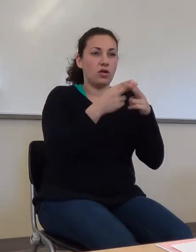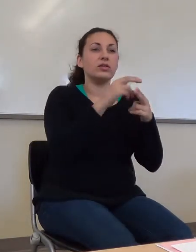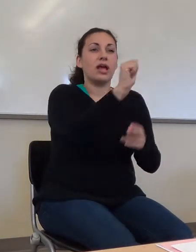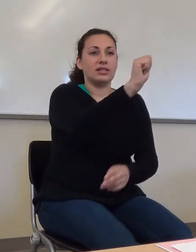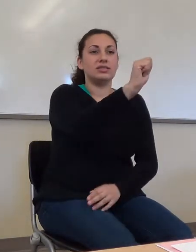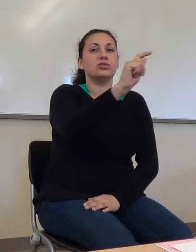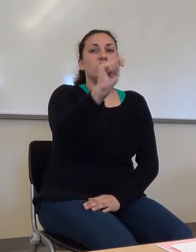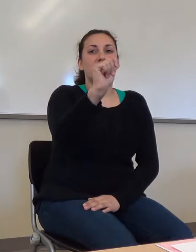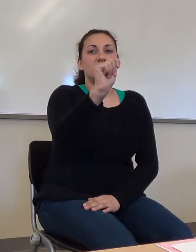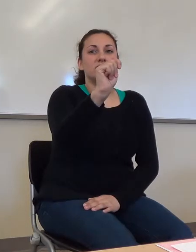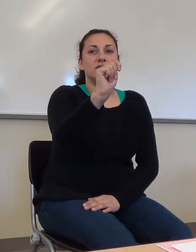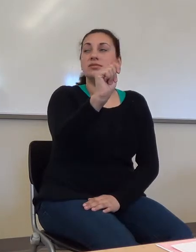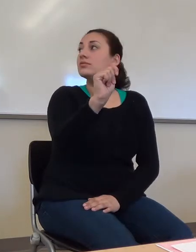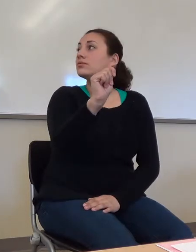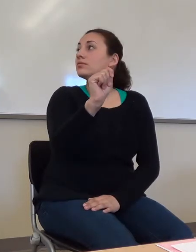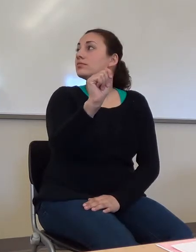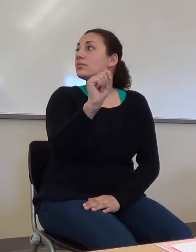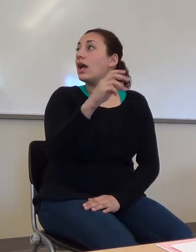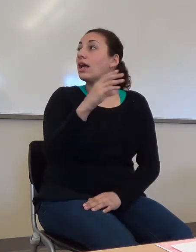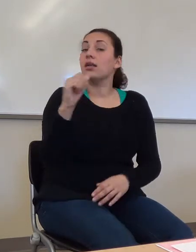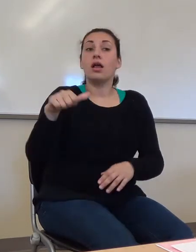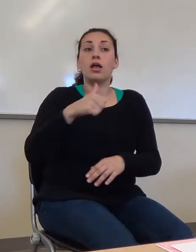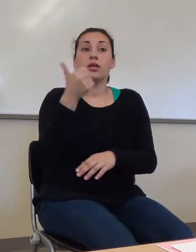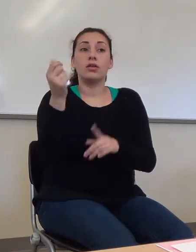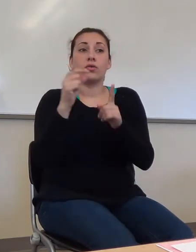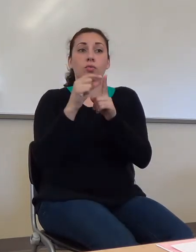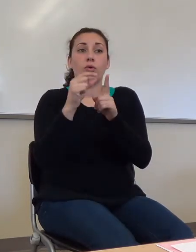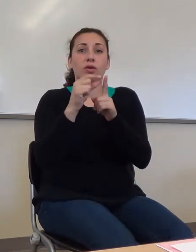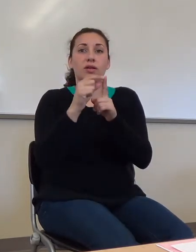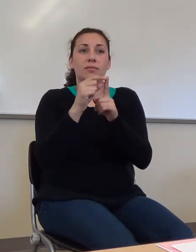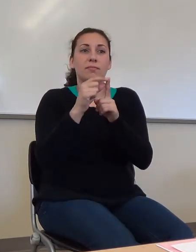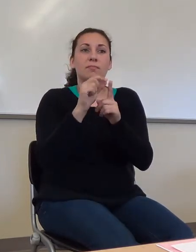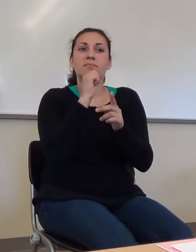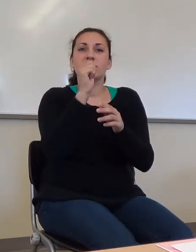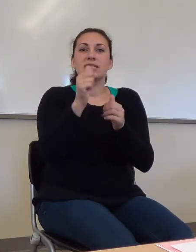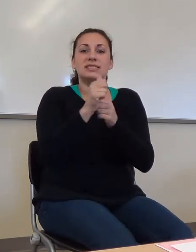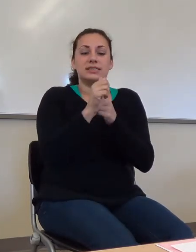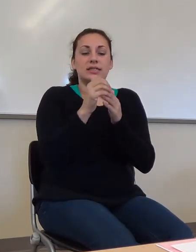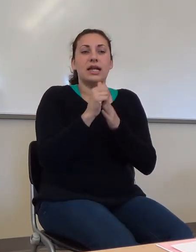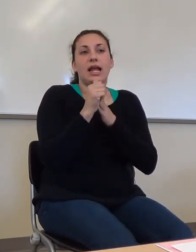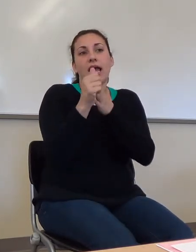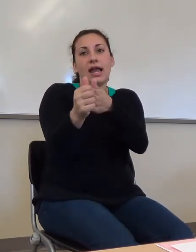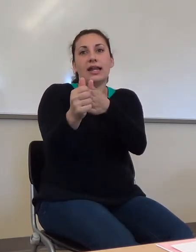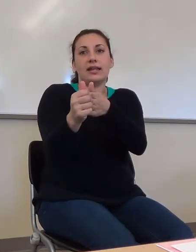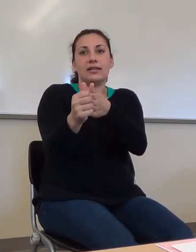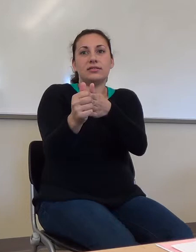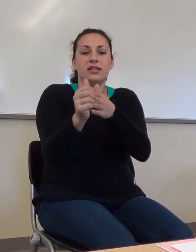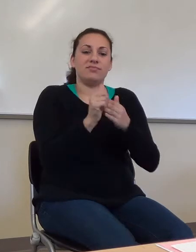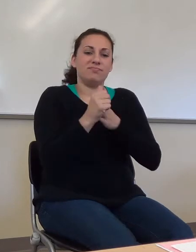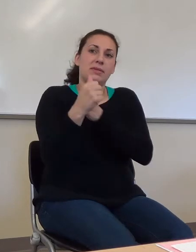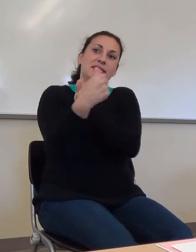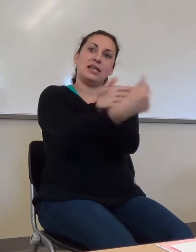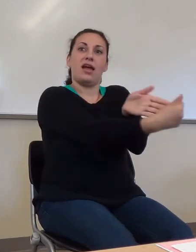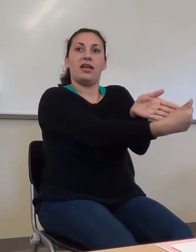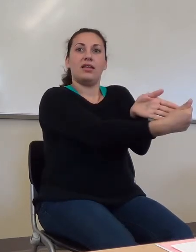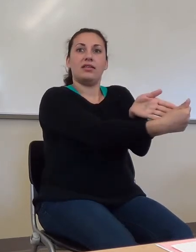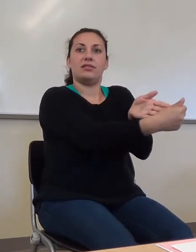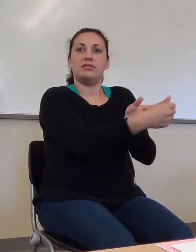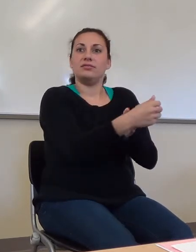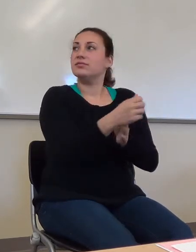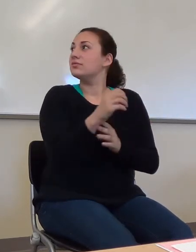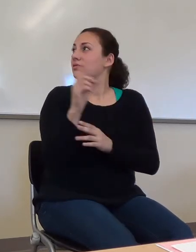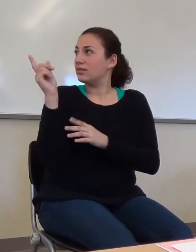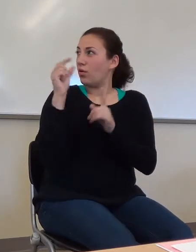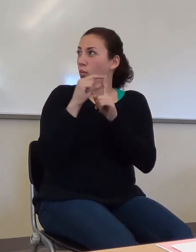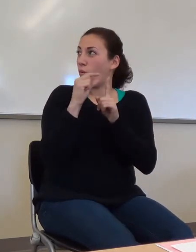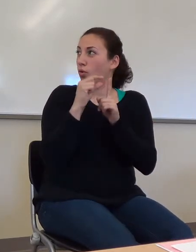also misguided is the old wives' tale that the full moon causes crazy. Even just this word in the